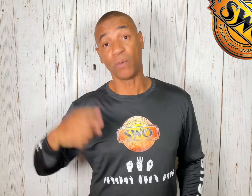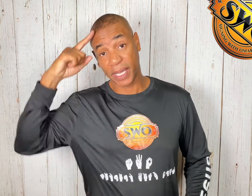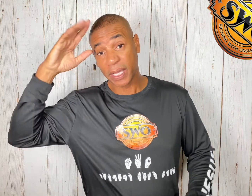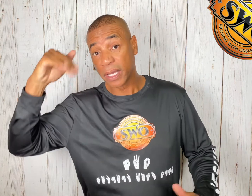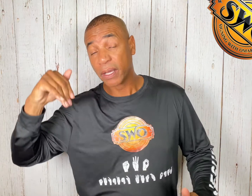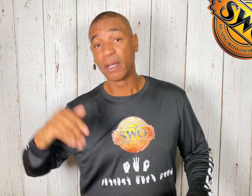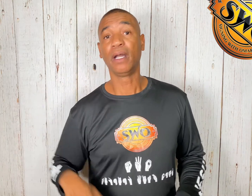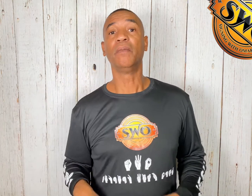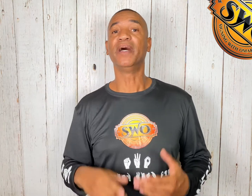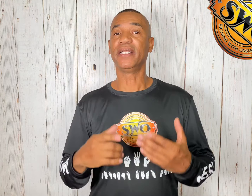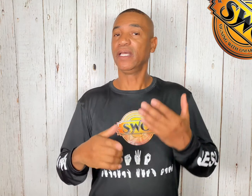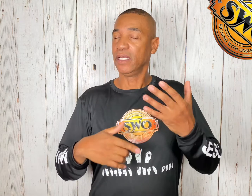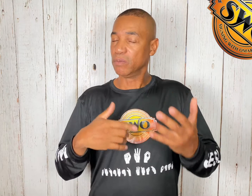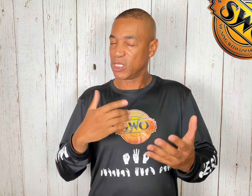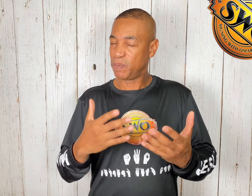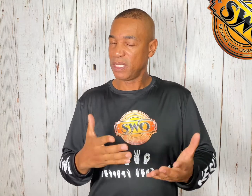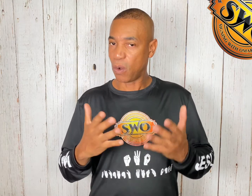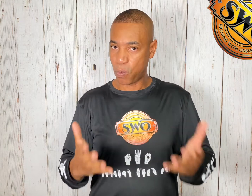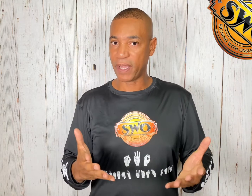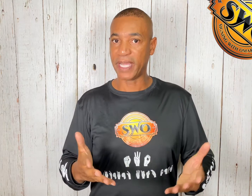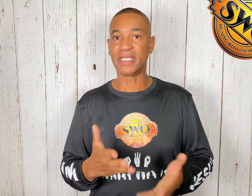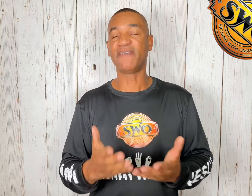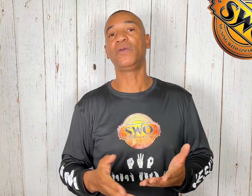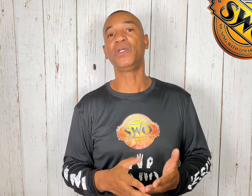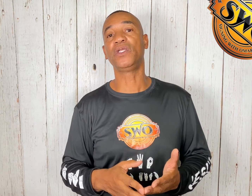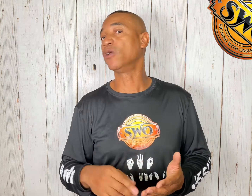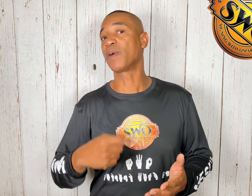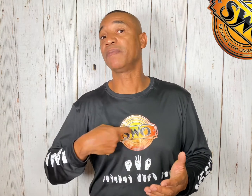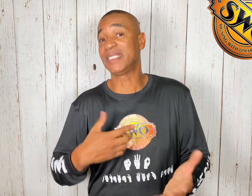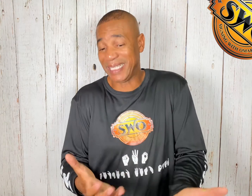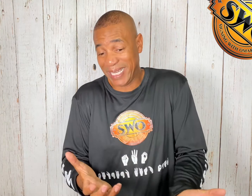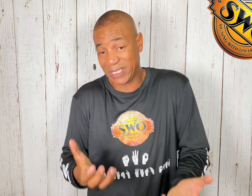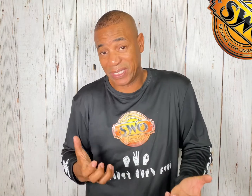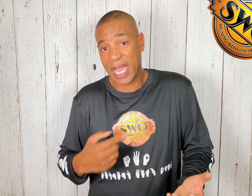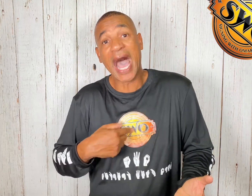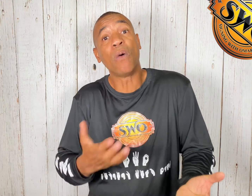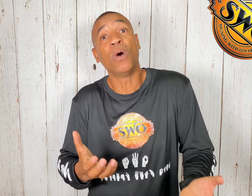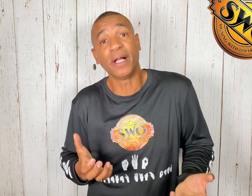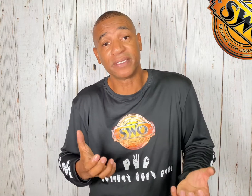way. But just be aware, in the deaf community, you'll probably see this, I want.